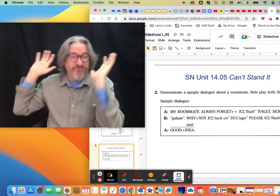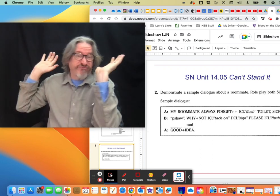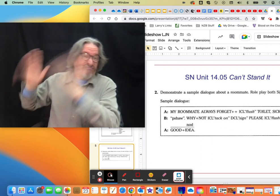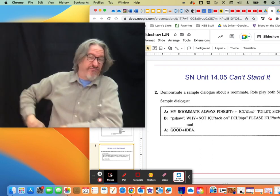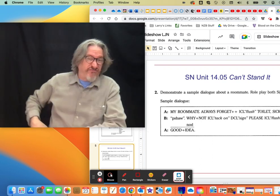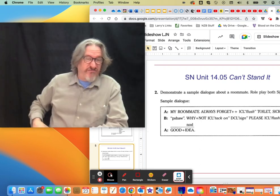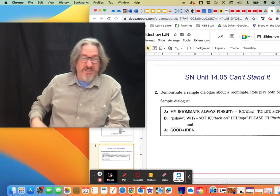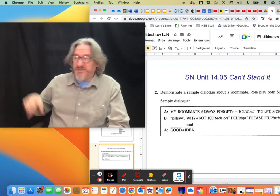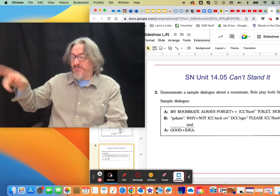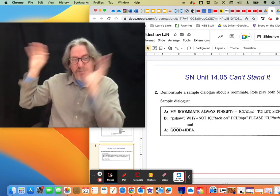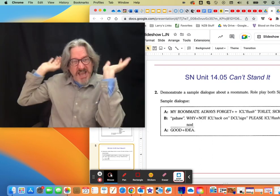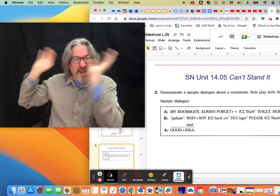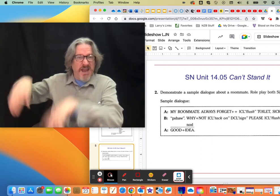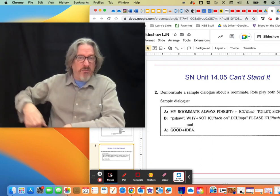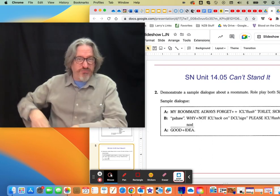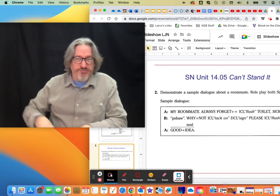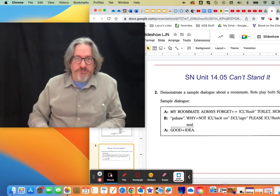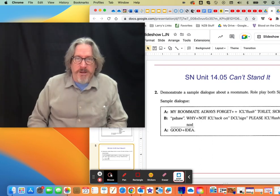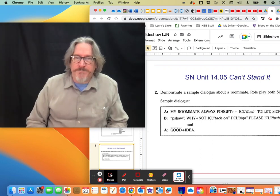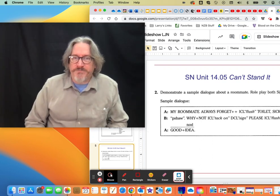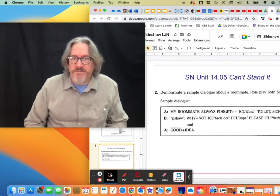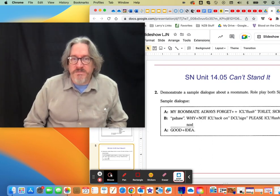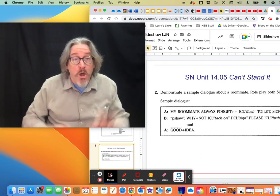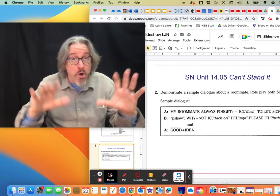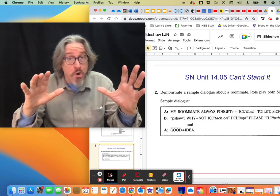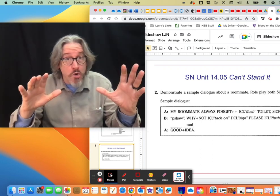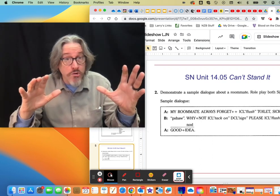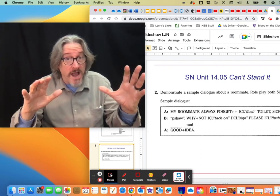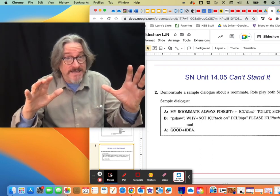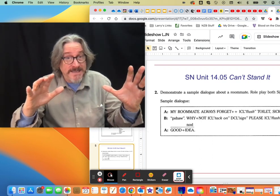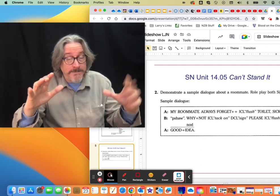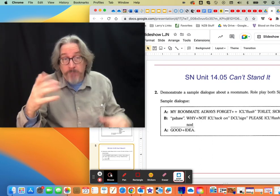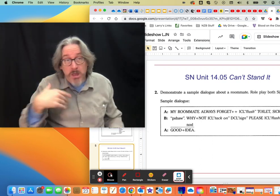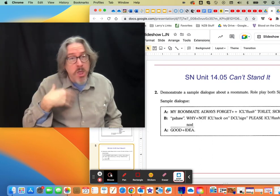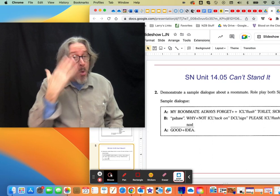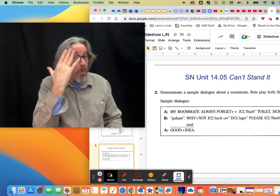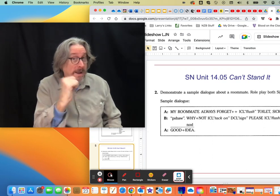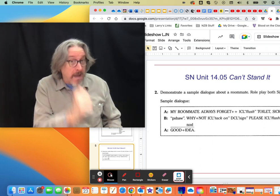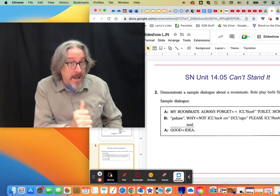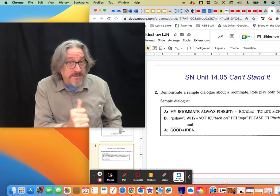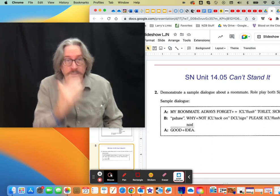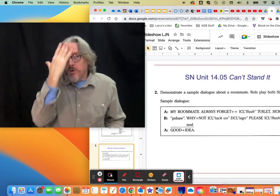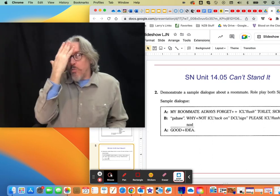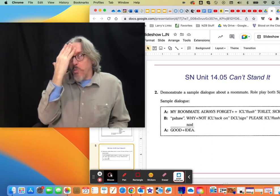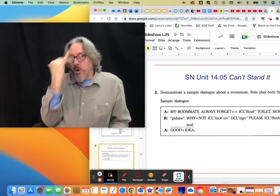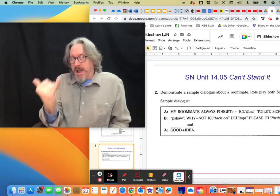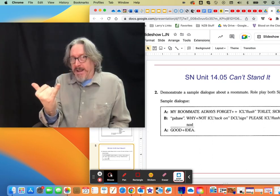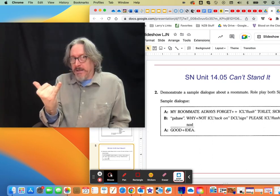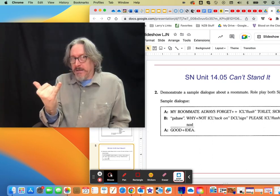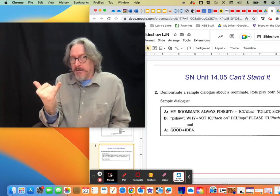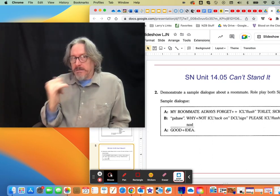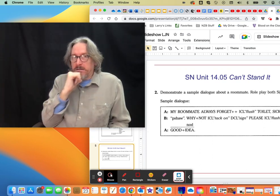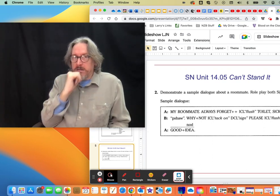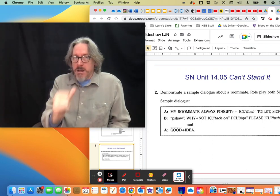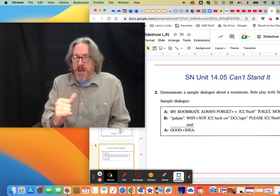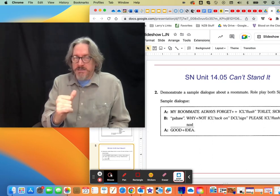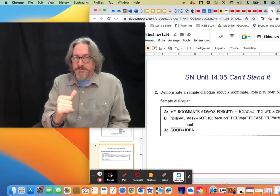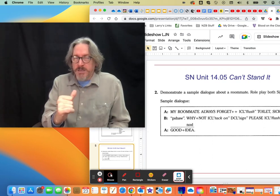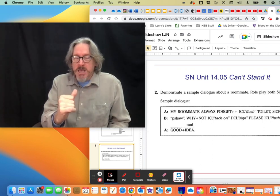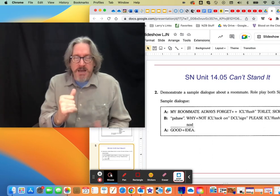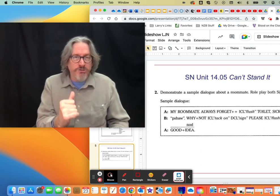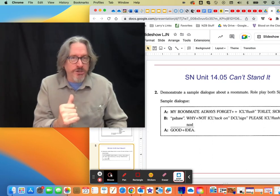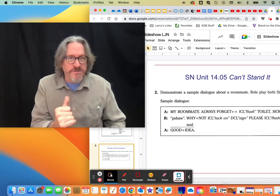person, forget him, right? Oh. Idea, why not? Why